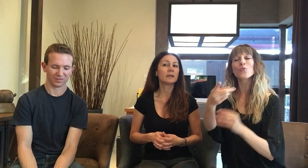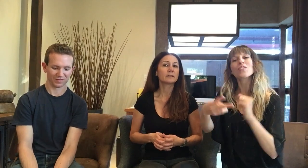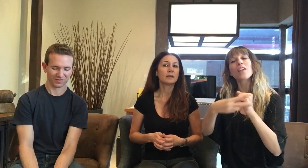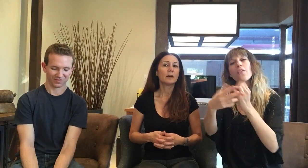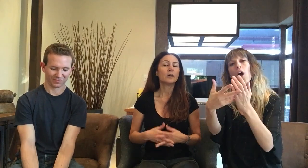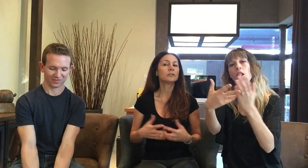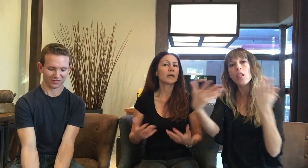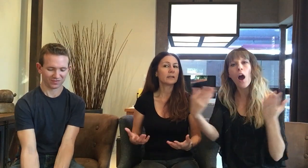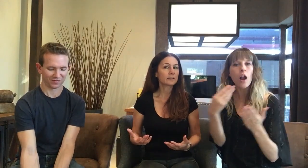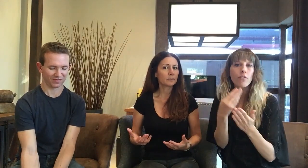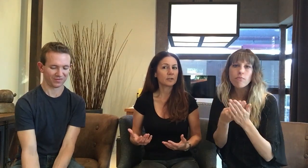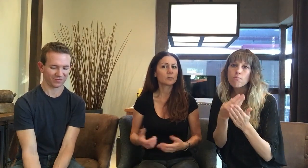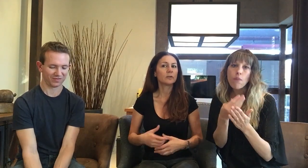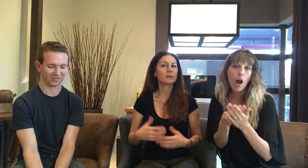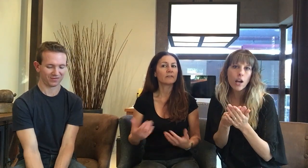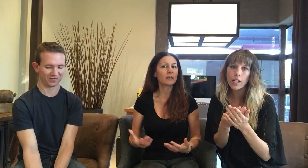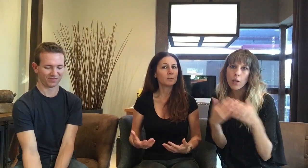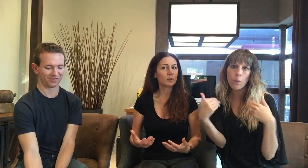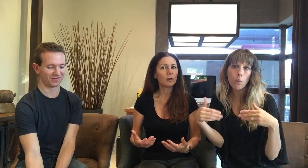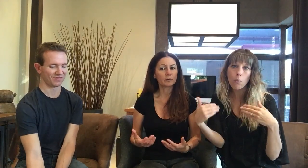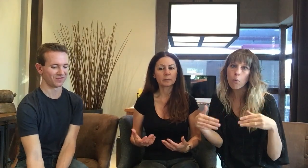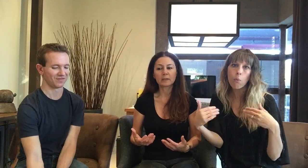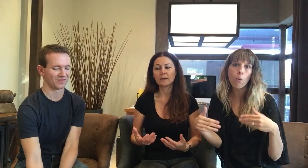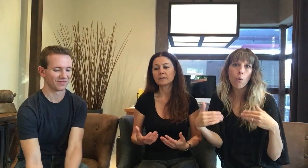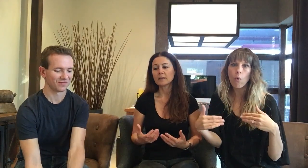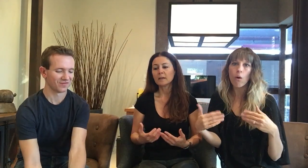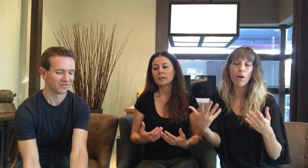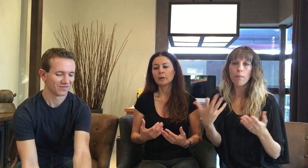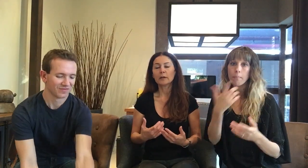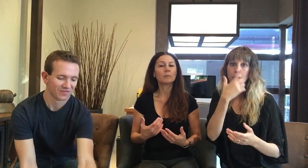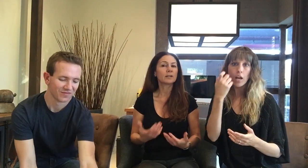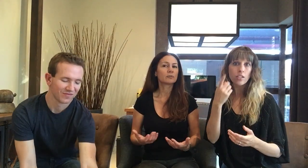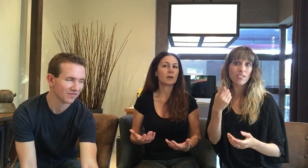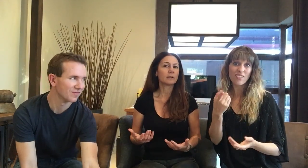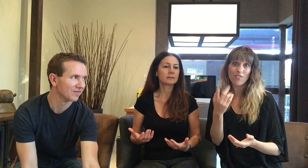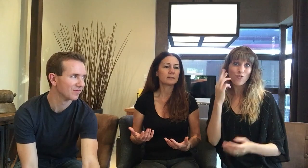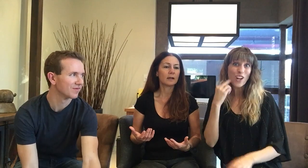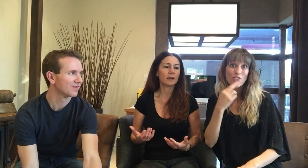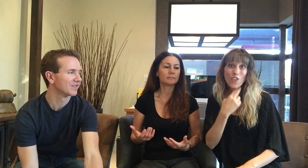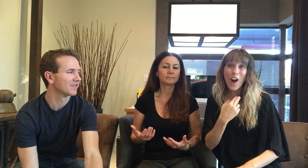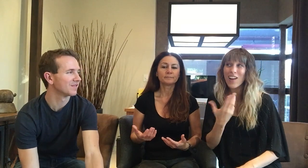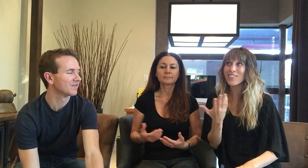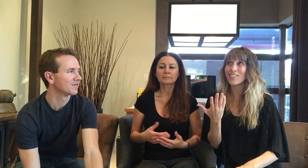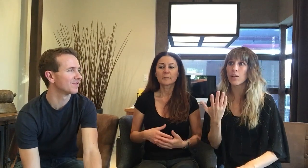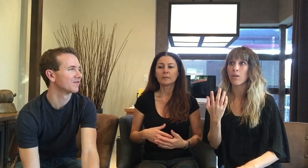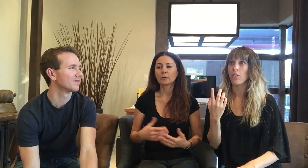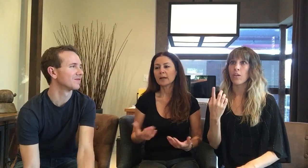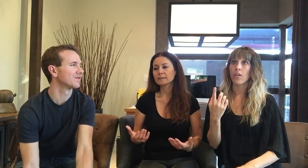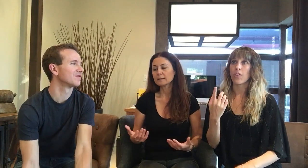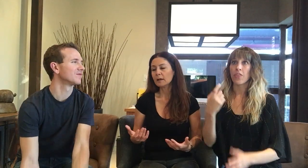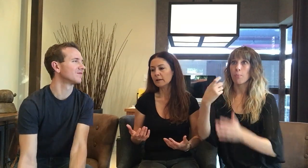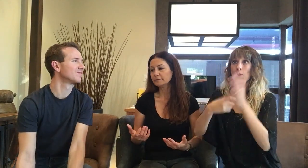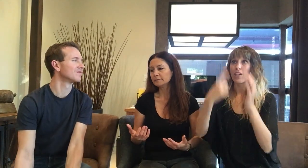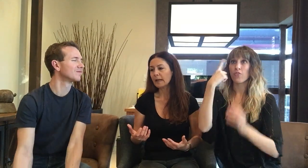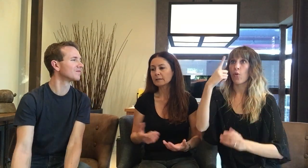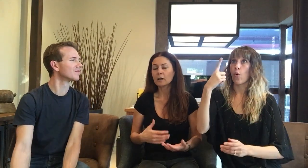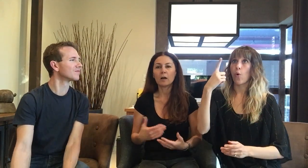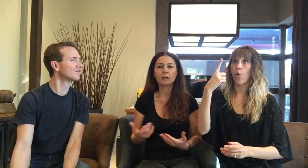bit on your dining experience when you're inviting people over. Because, you know, at restaurants, the price of alcohol